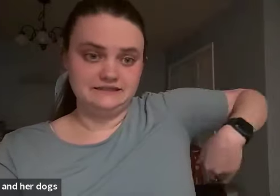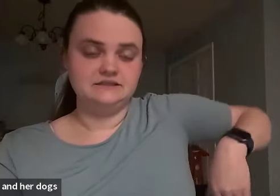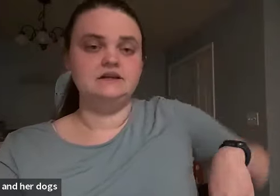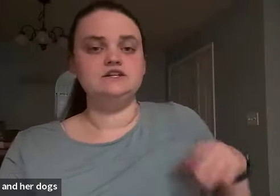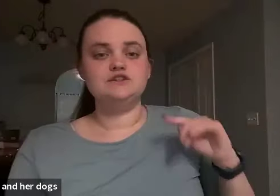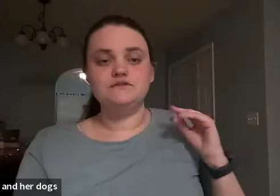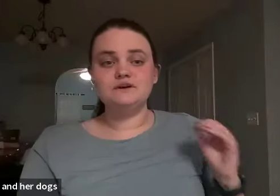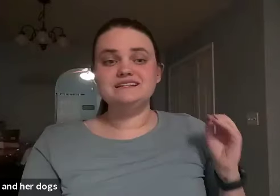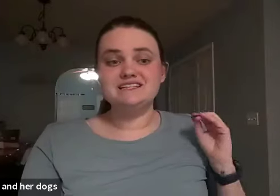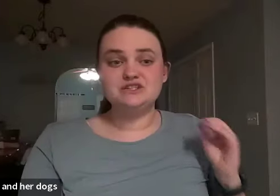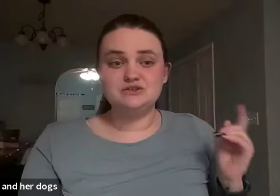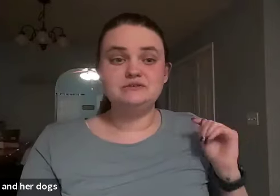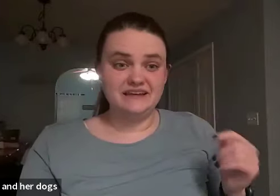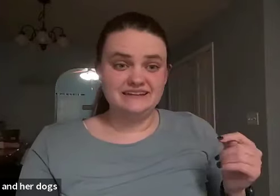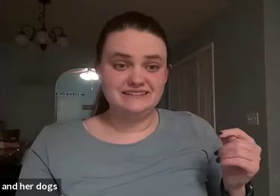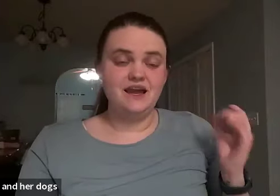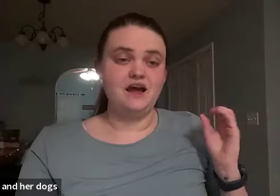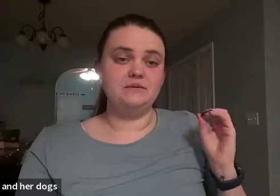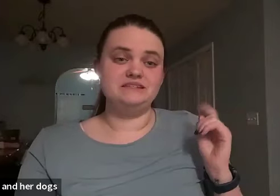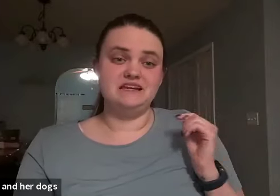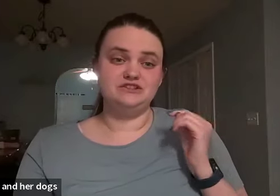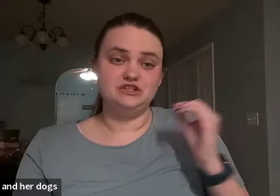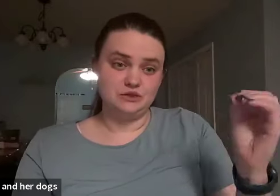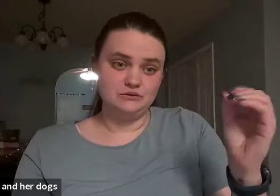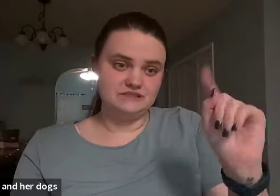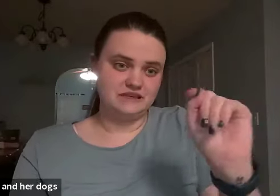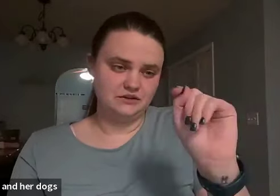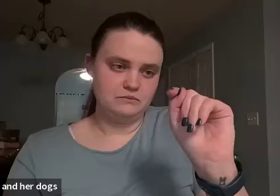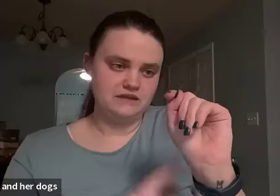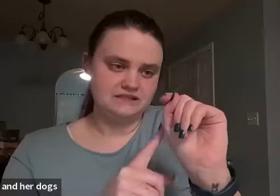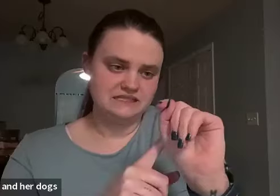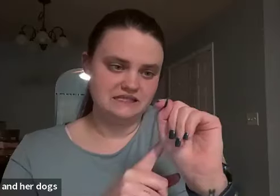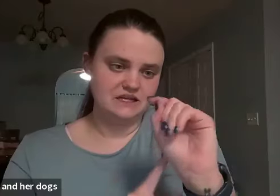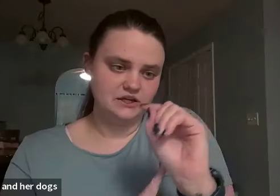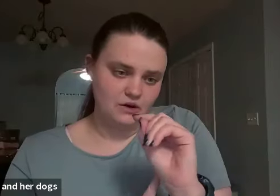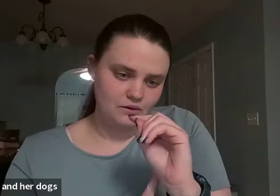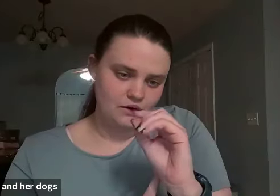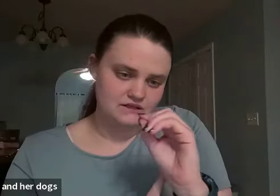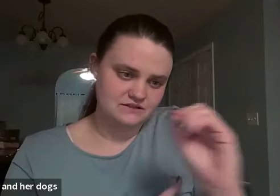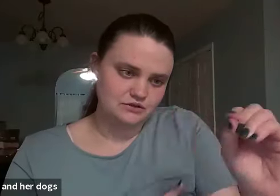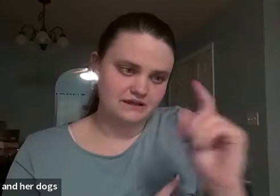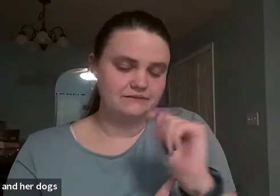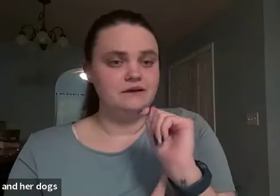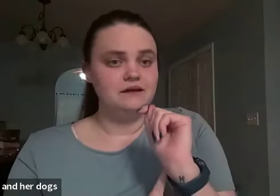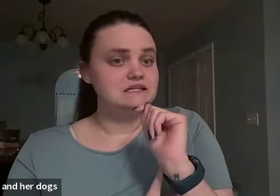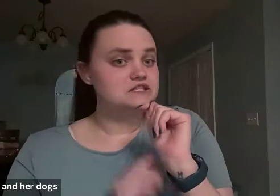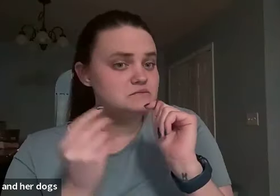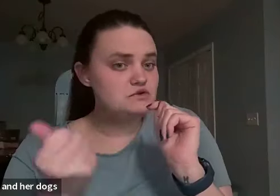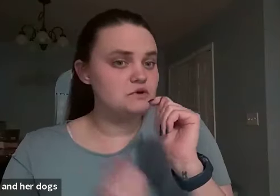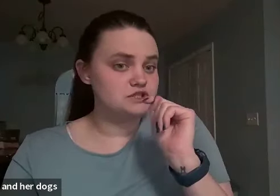late. So if you were going to say too late, it's like two. It's like you make a T and it's like a smooth motion.